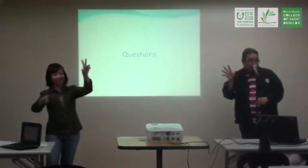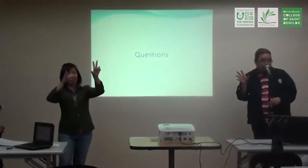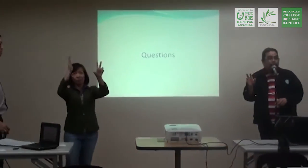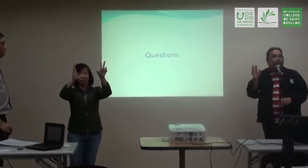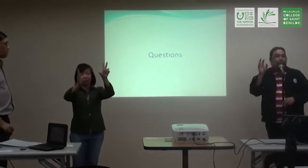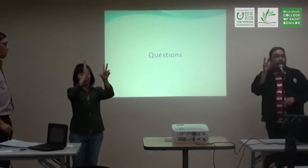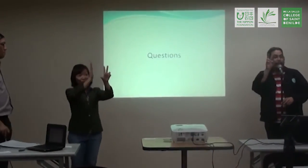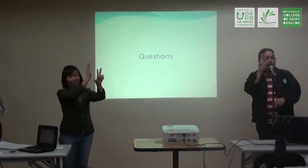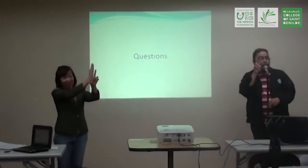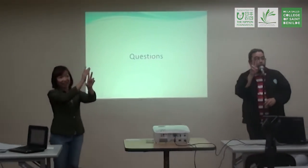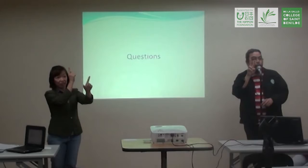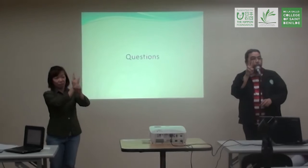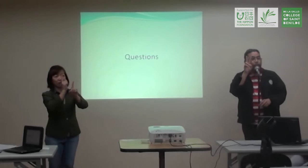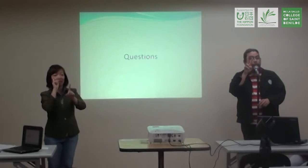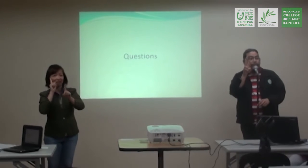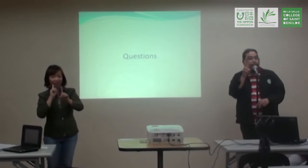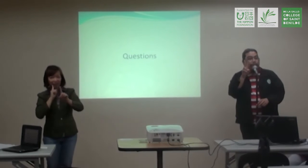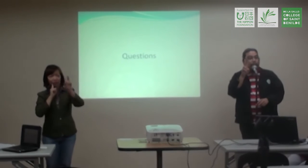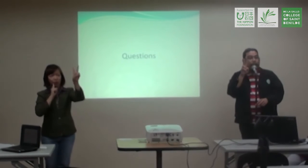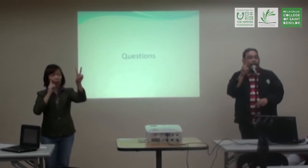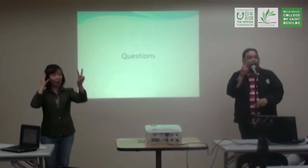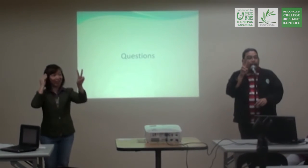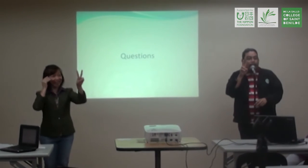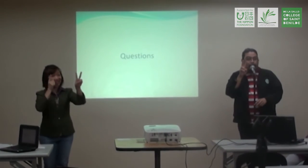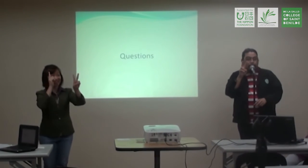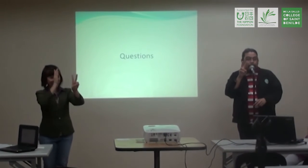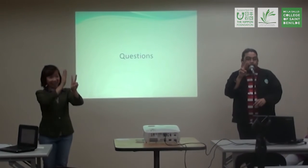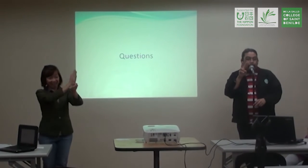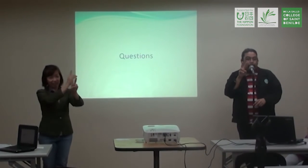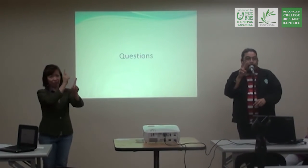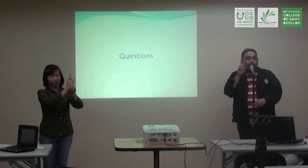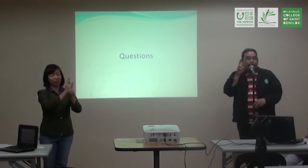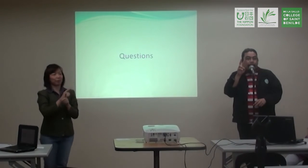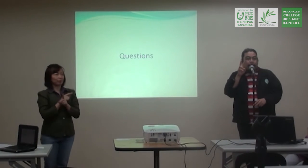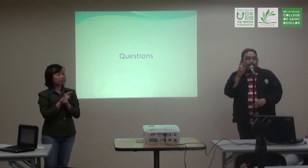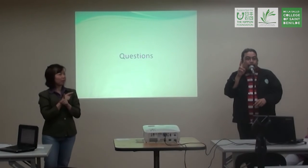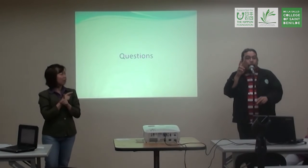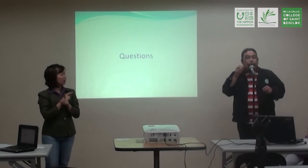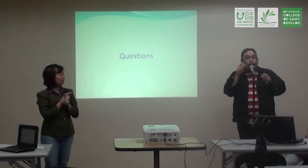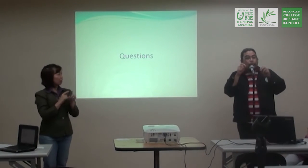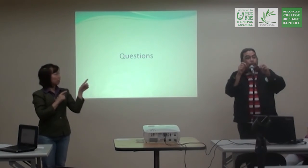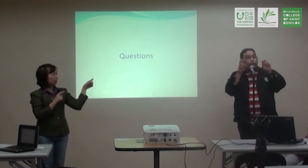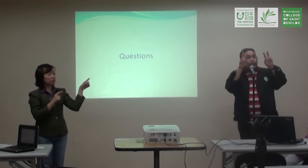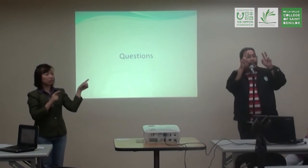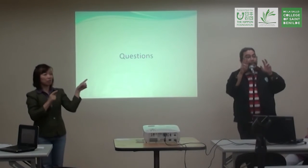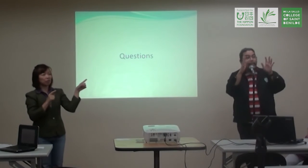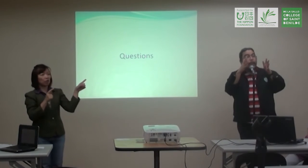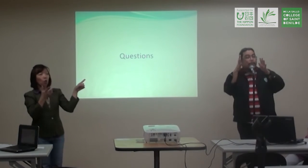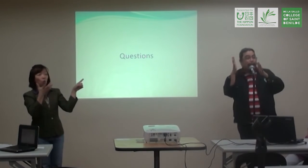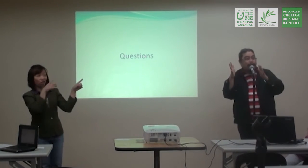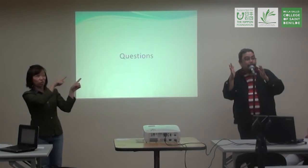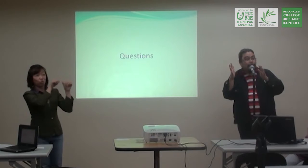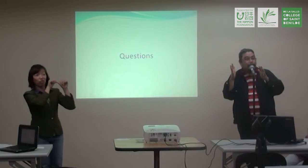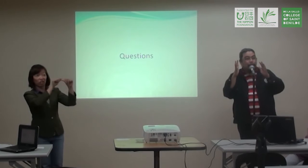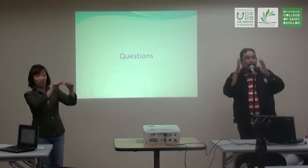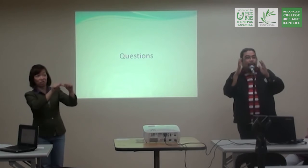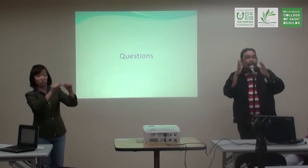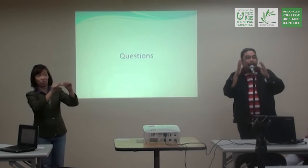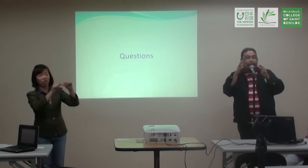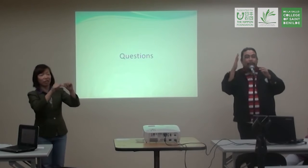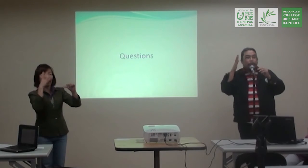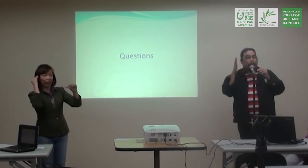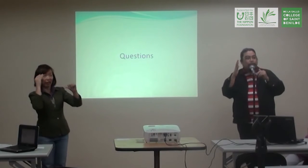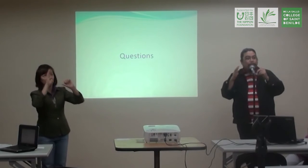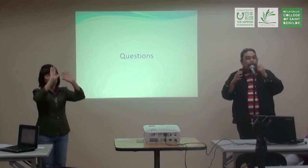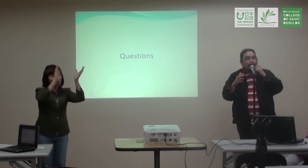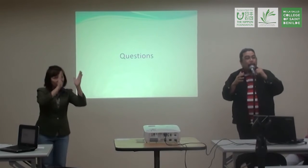the deaf, and then there were 2 for the hearing. When I really wanted to pursue with the hearing comparison, but